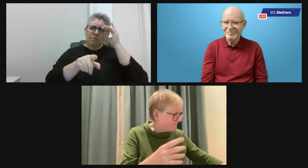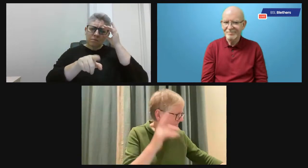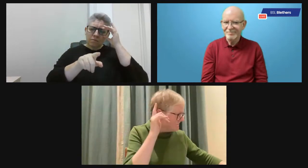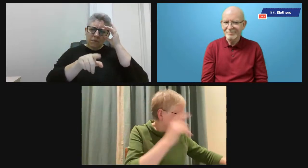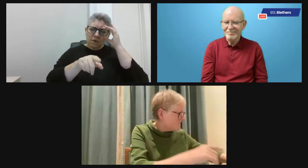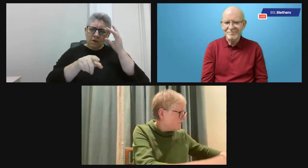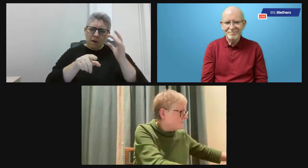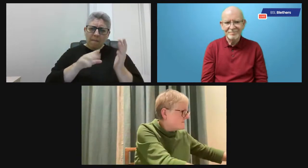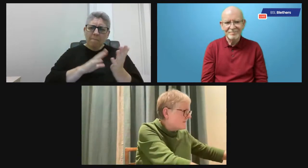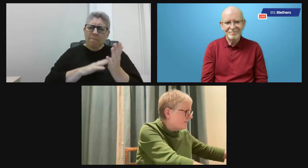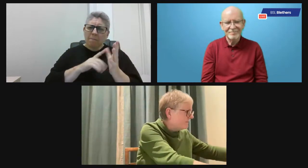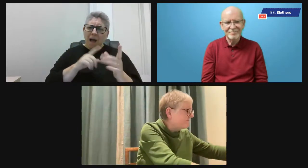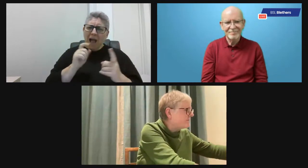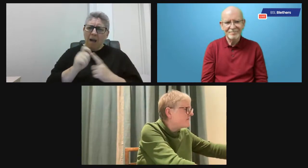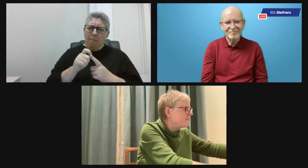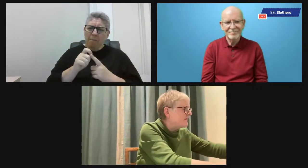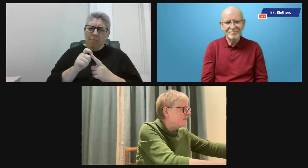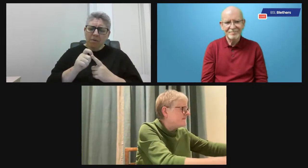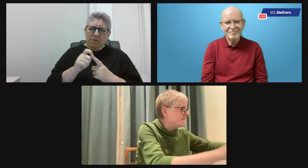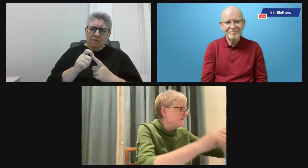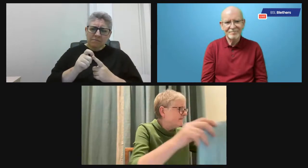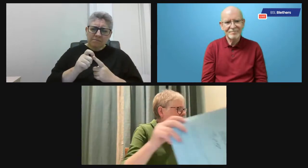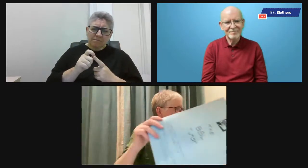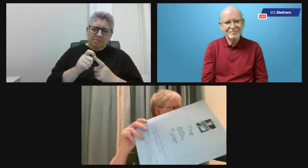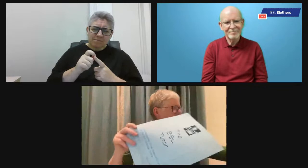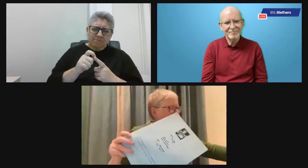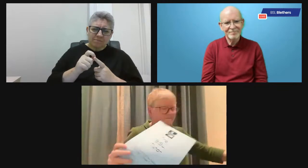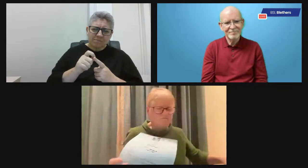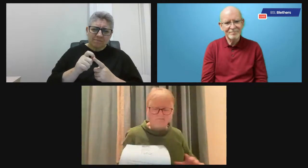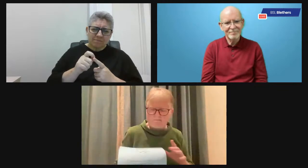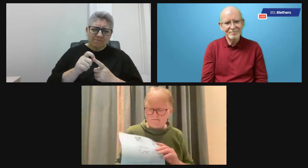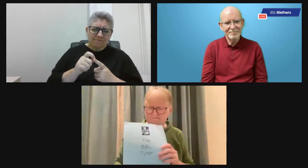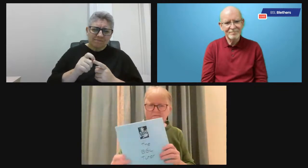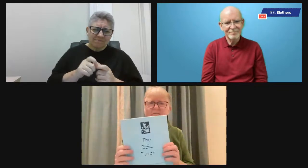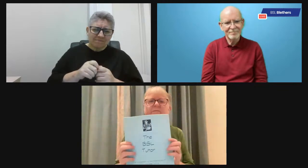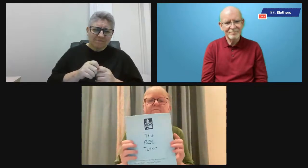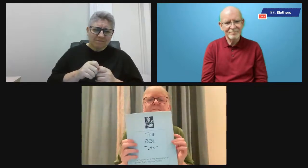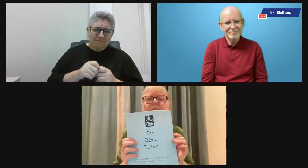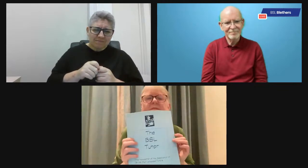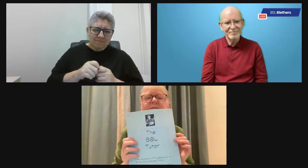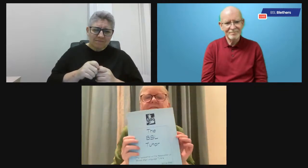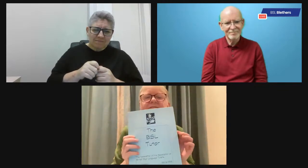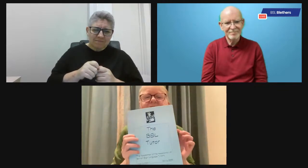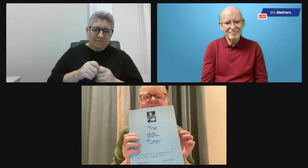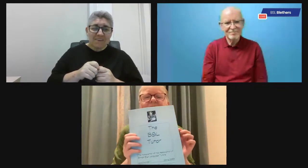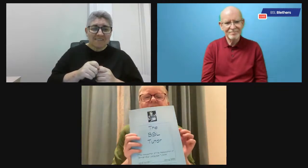We can do things in a computer, but then we just had our own manual skills.